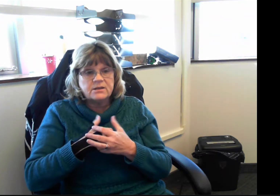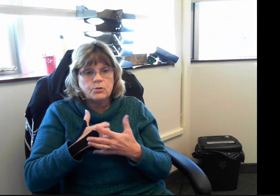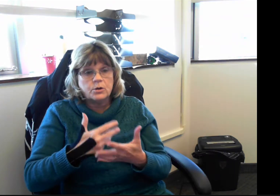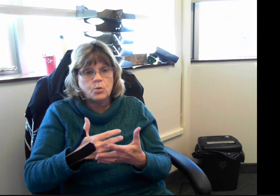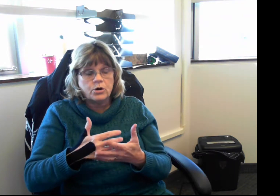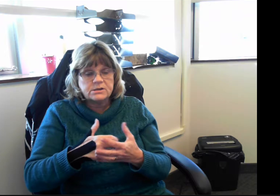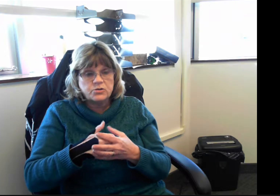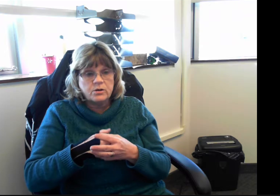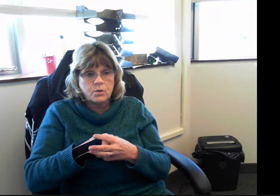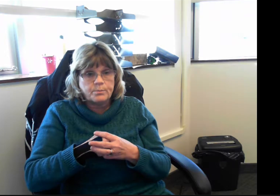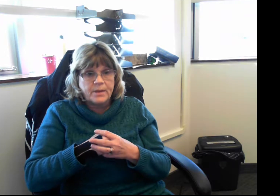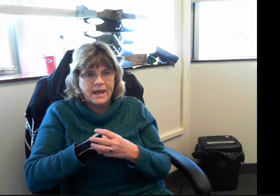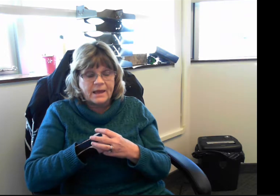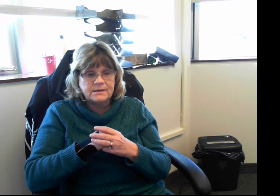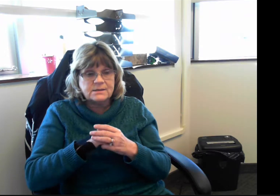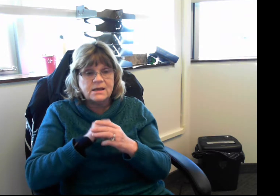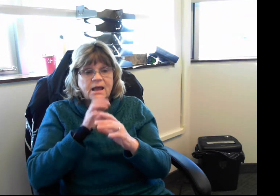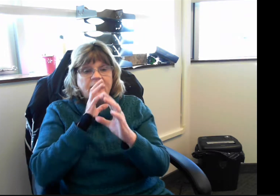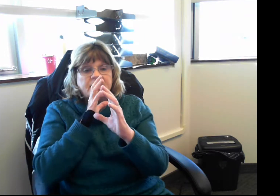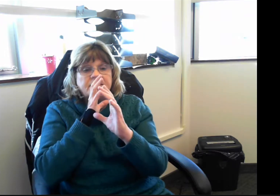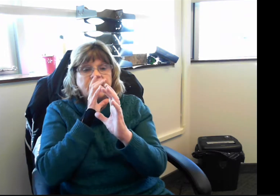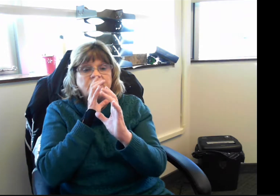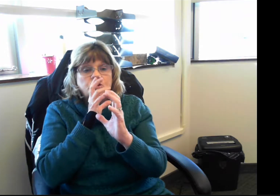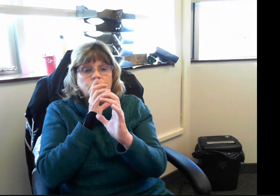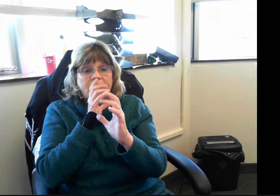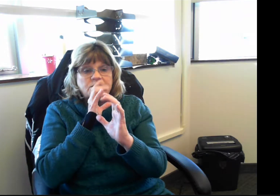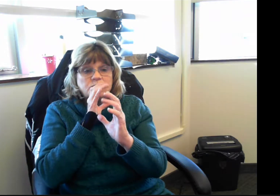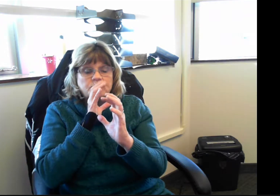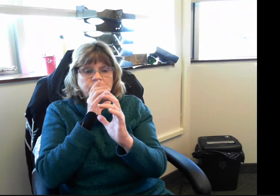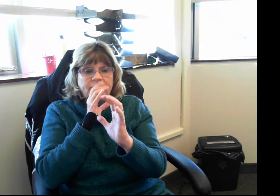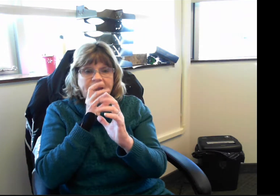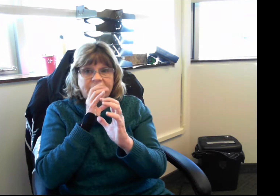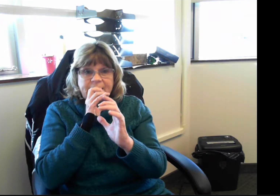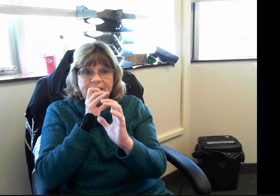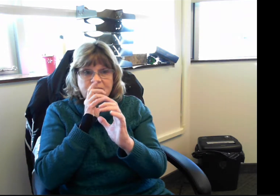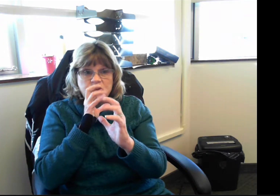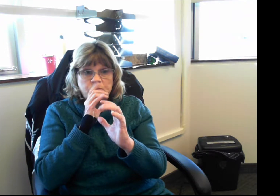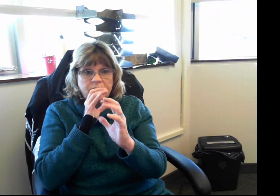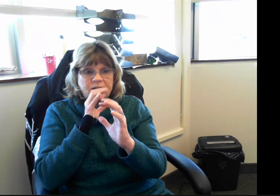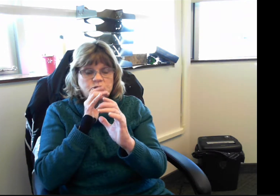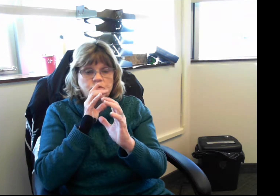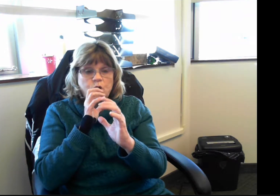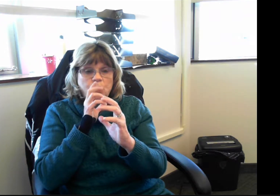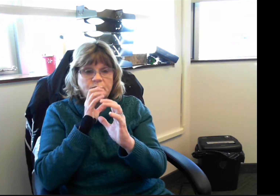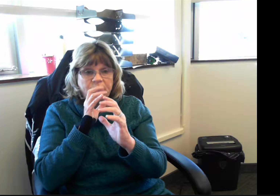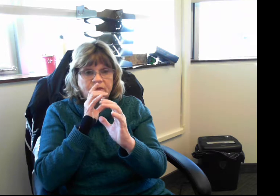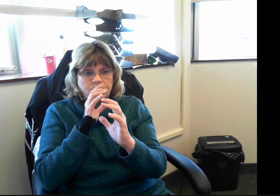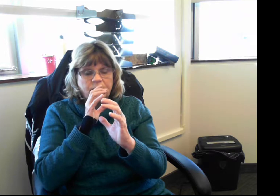they're an orchestra or band, then you might play the instrument that you know that they're